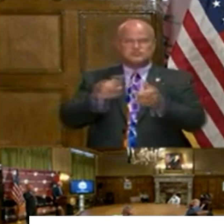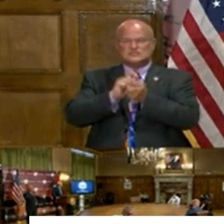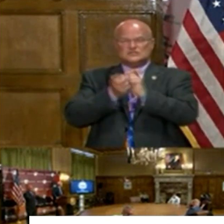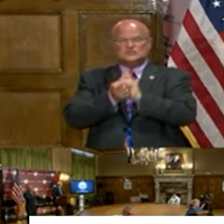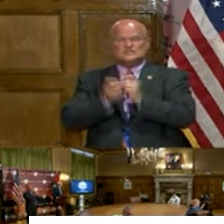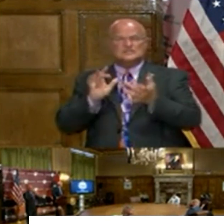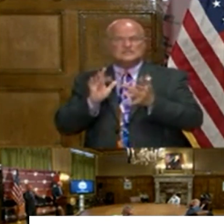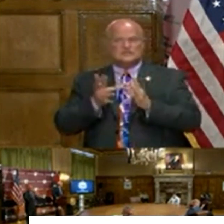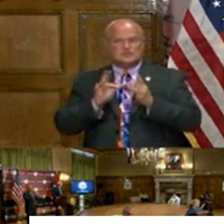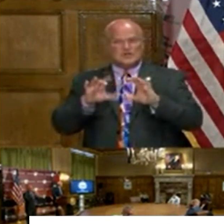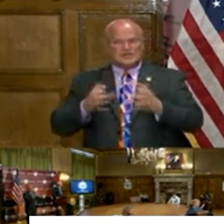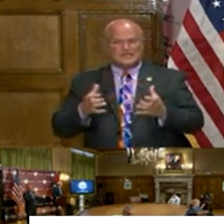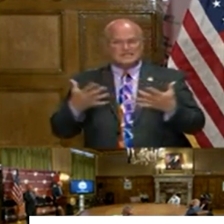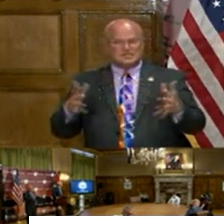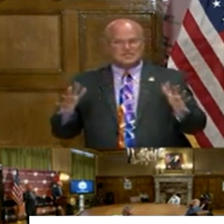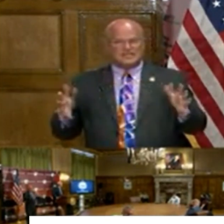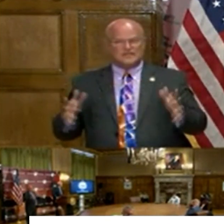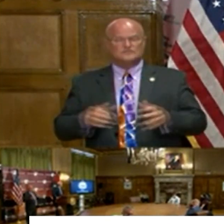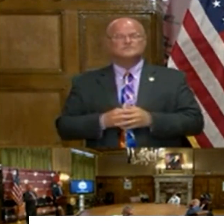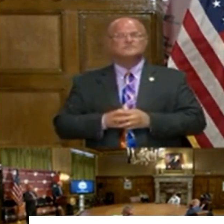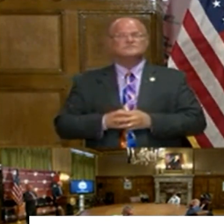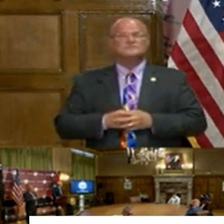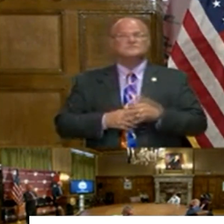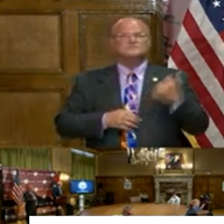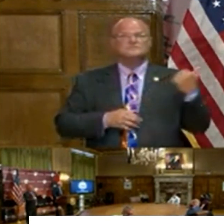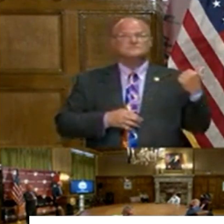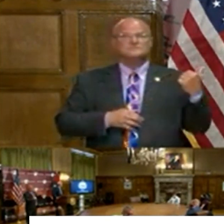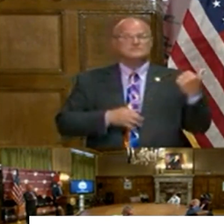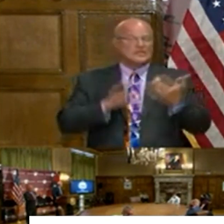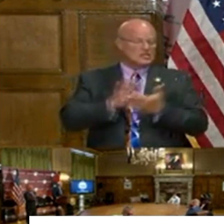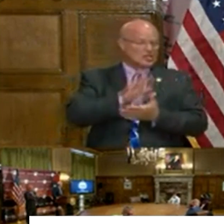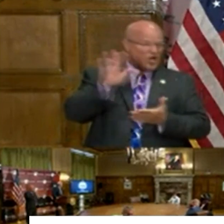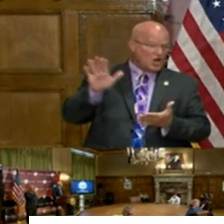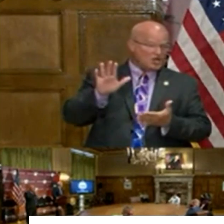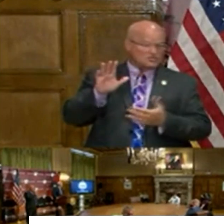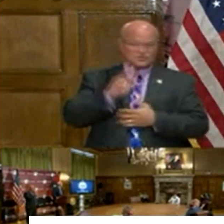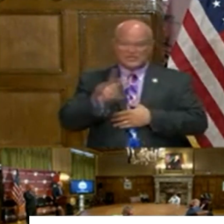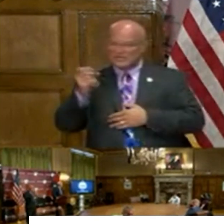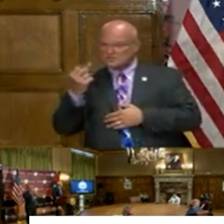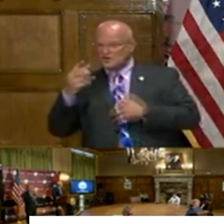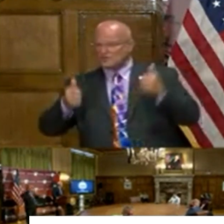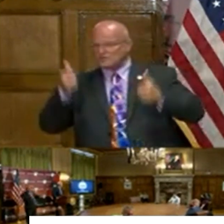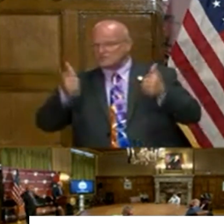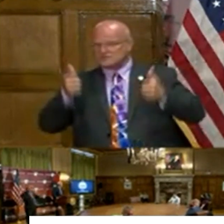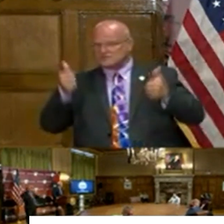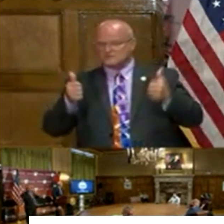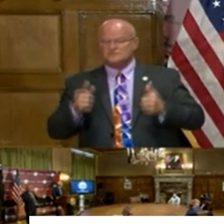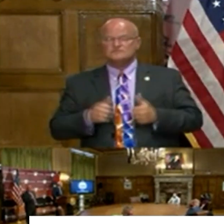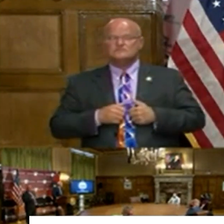remote classes altogether? In college or K through 12?